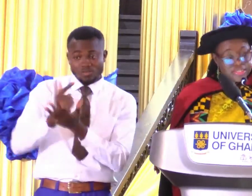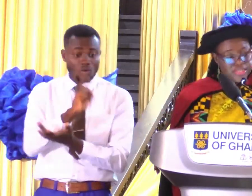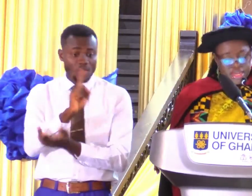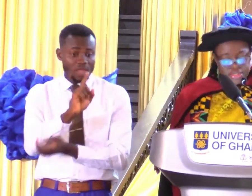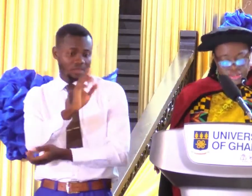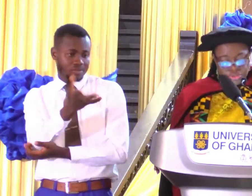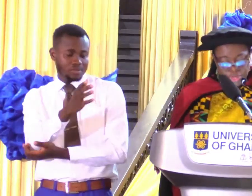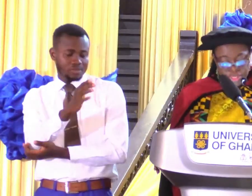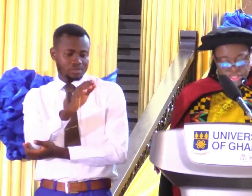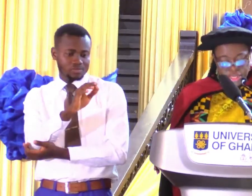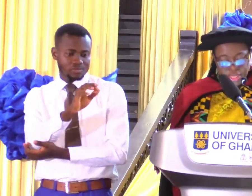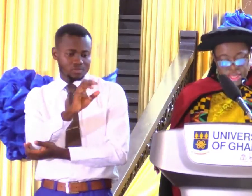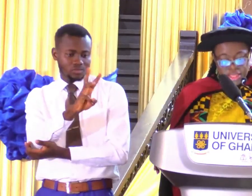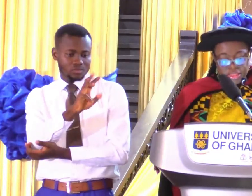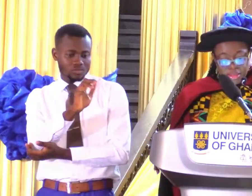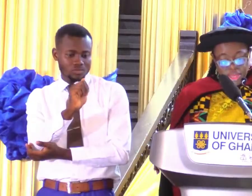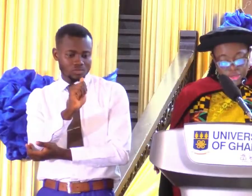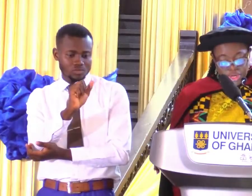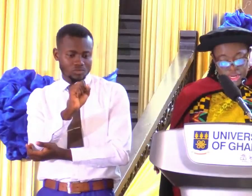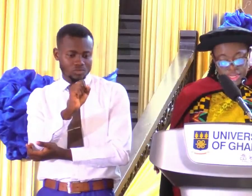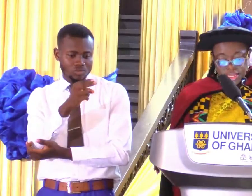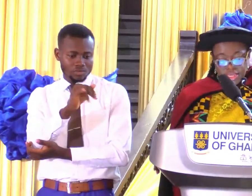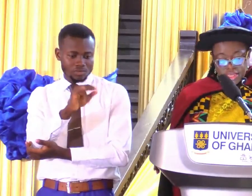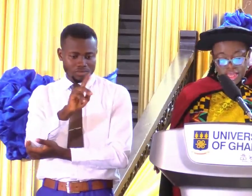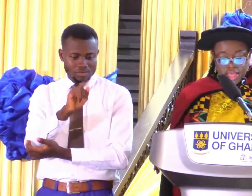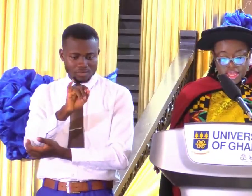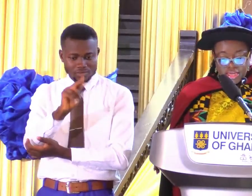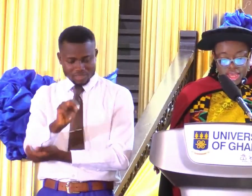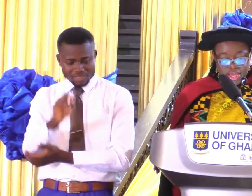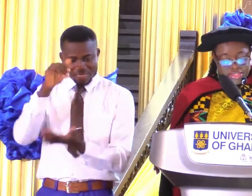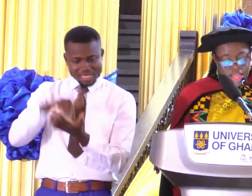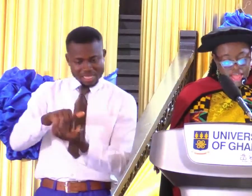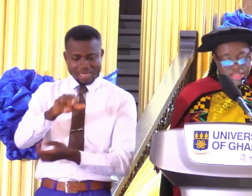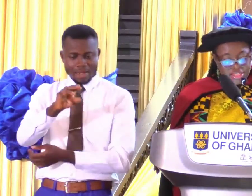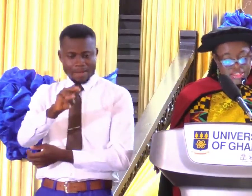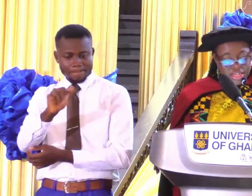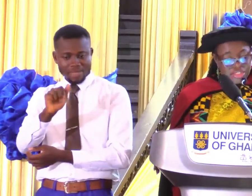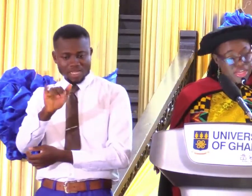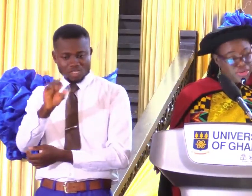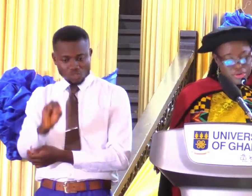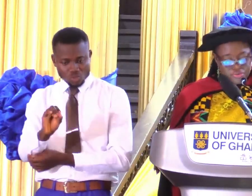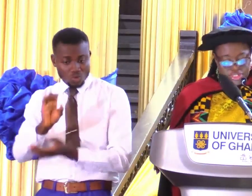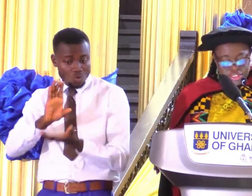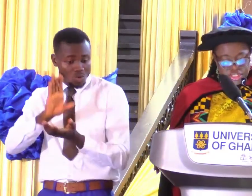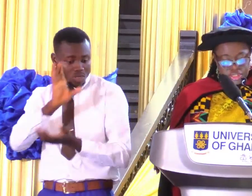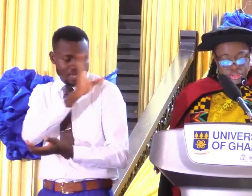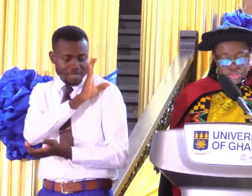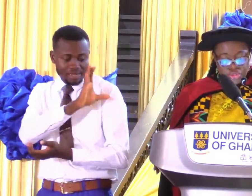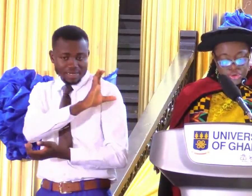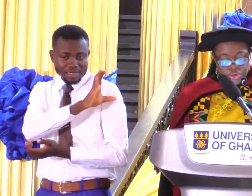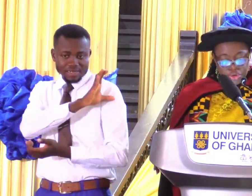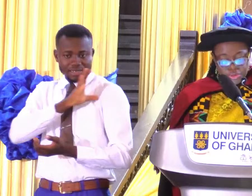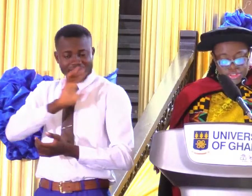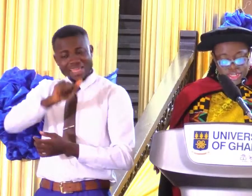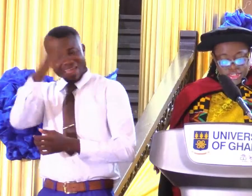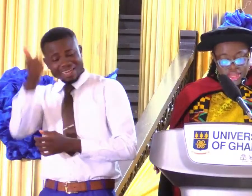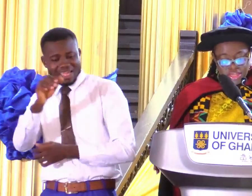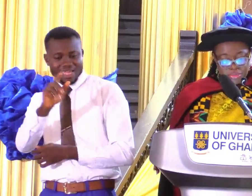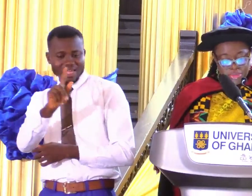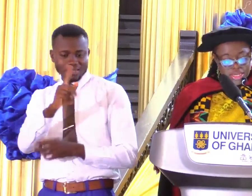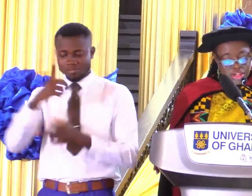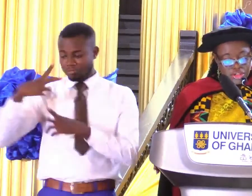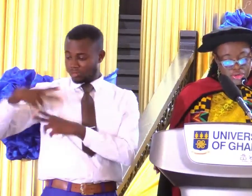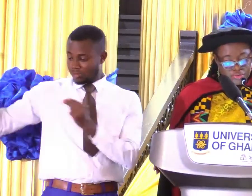in Seattle, USA, the Mayo Clinic, Nagasaki International University, Tokyo Dental